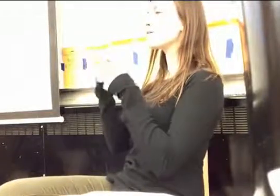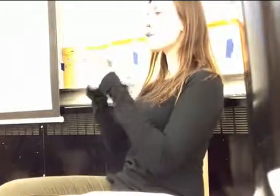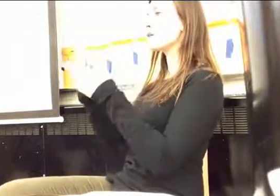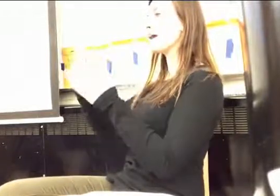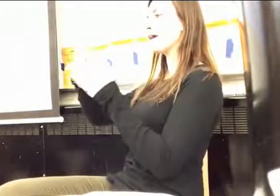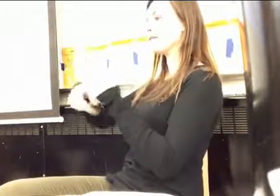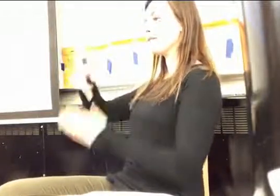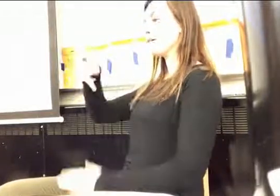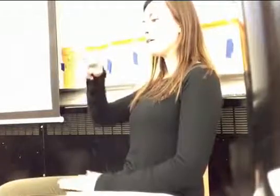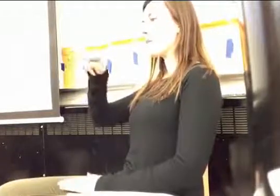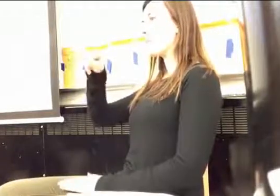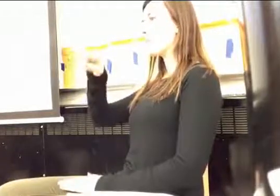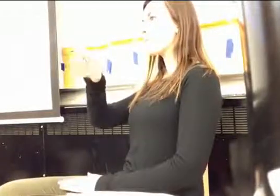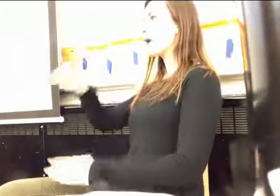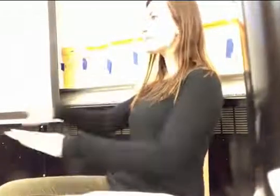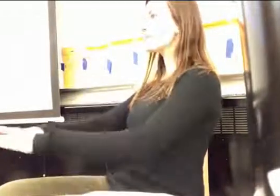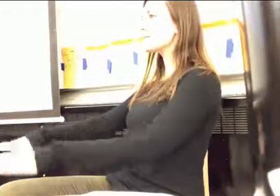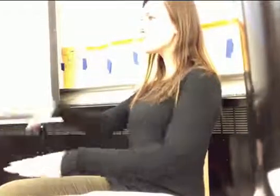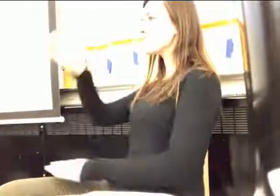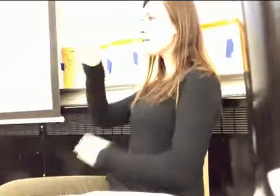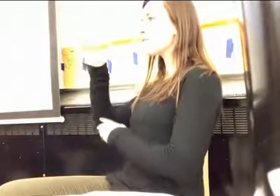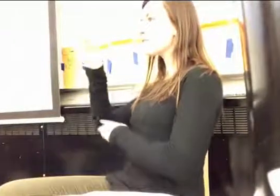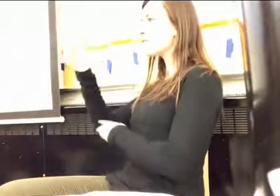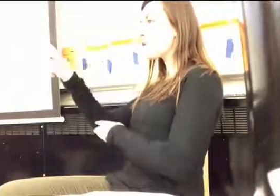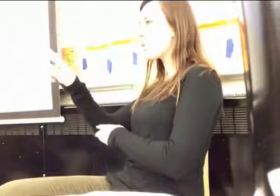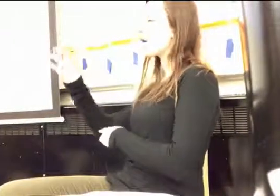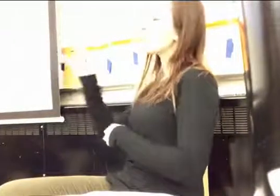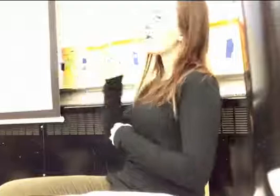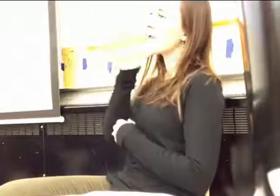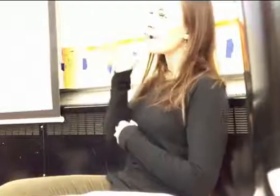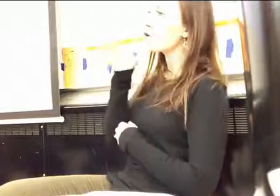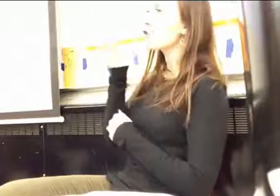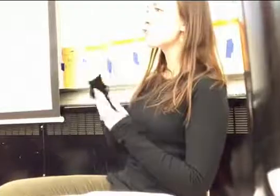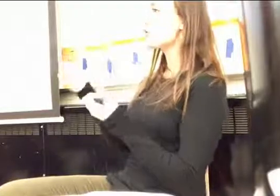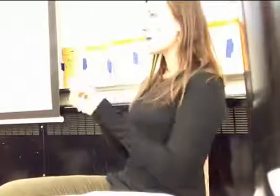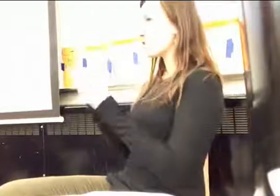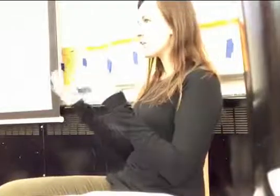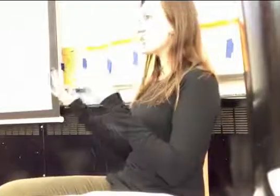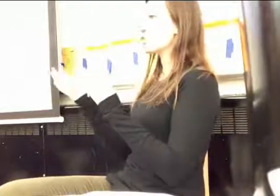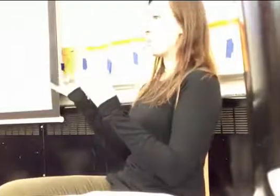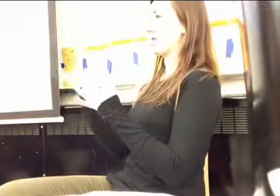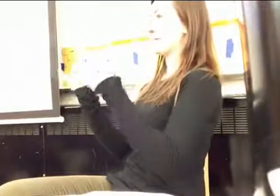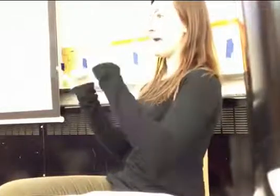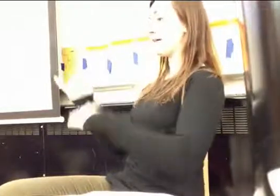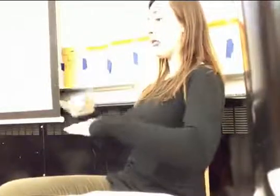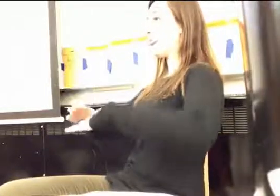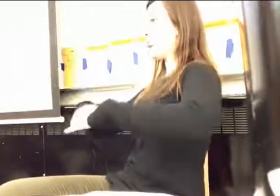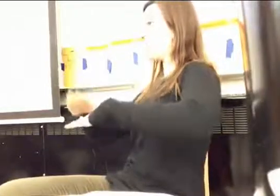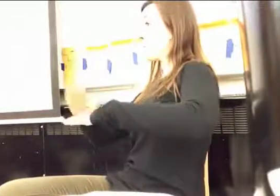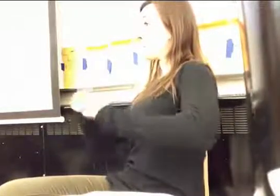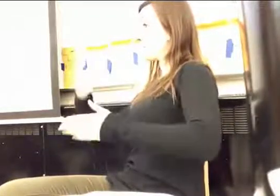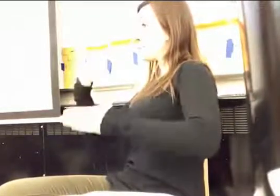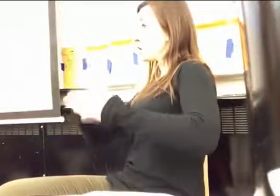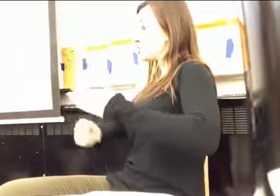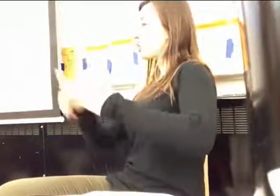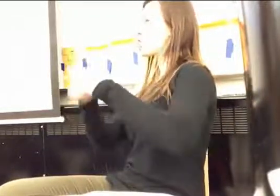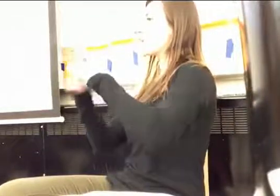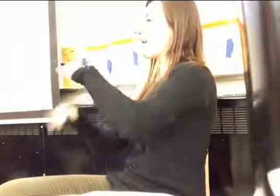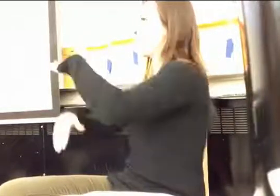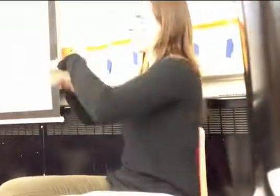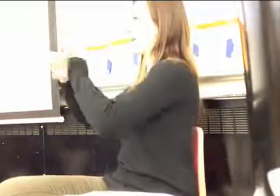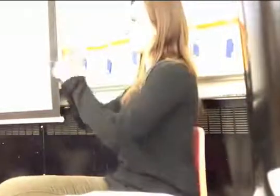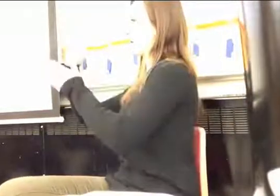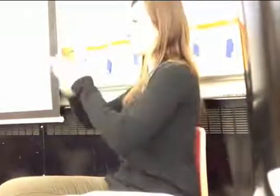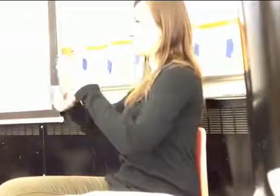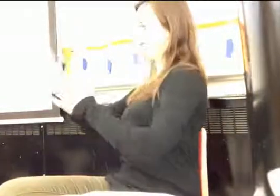the price of an item, like agriculture and things like that. And they'll have price ceilings on things which say you can't charge more items for this, or you